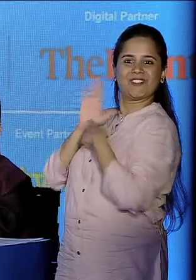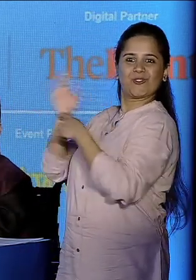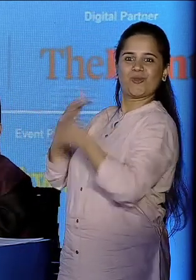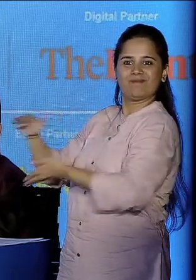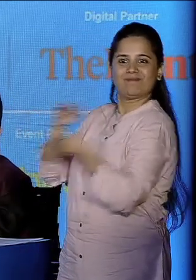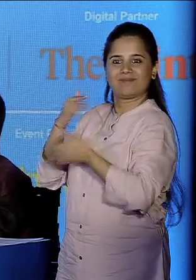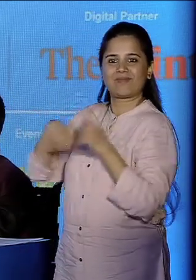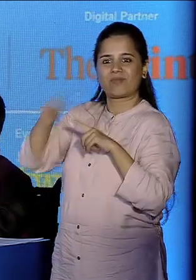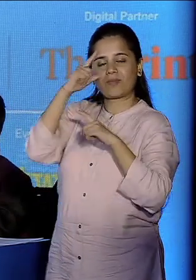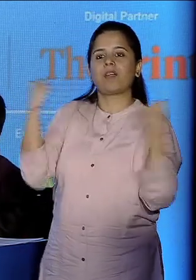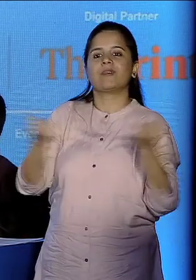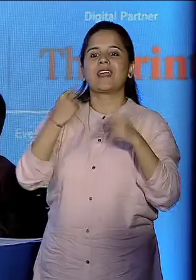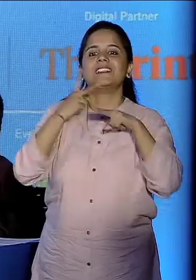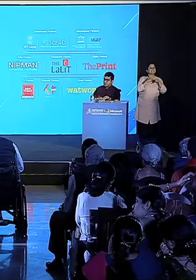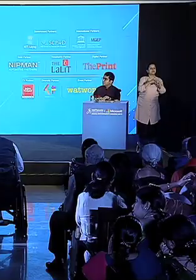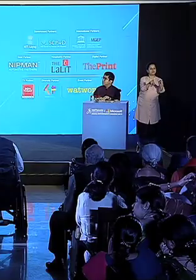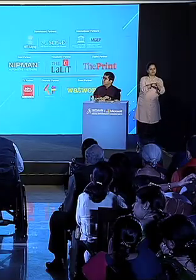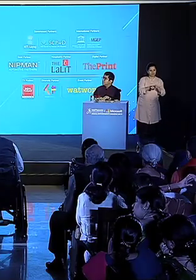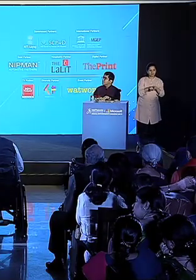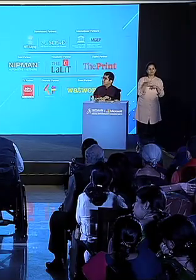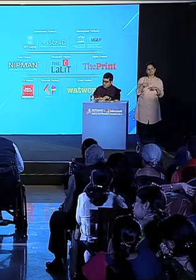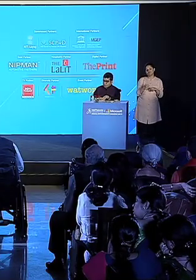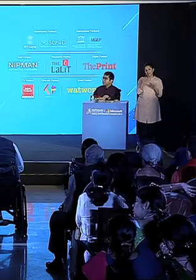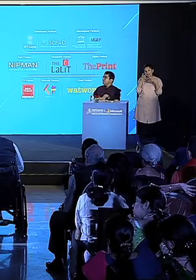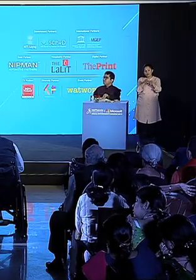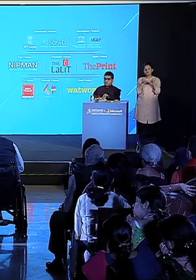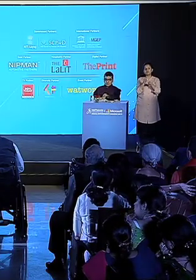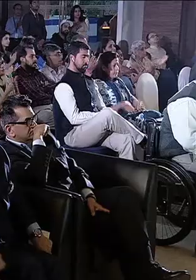of accessibility and inclusiveness. Thank you very much.